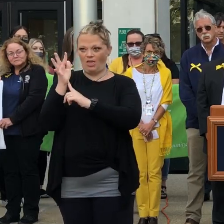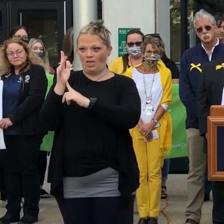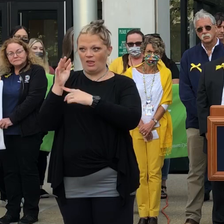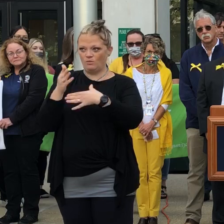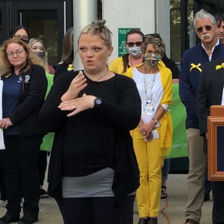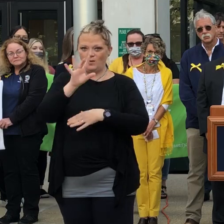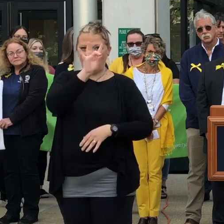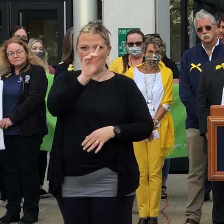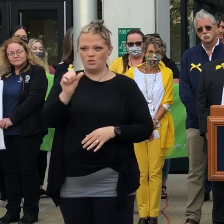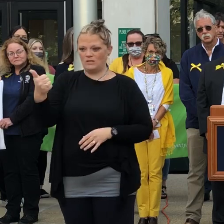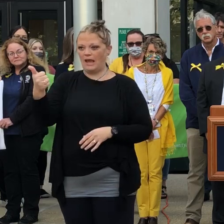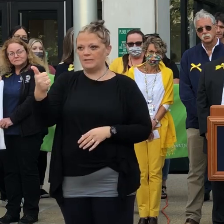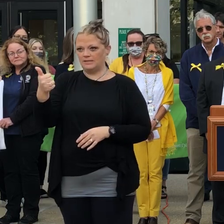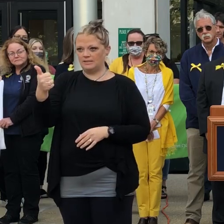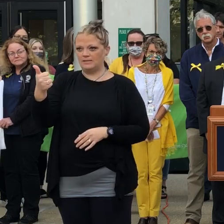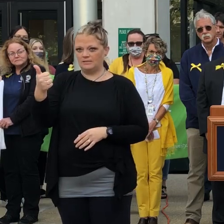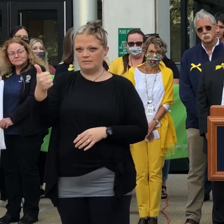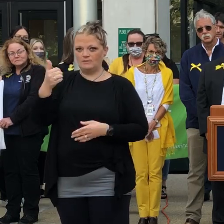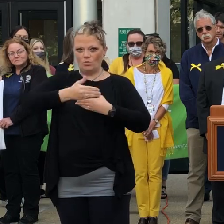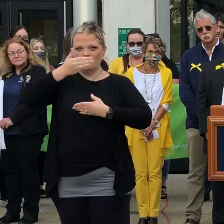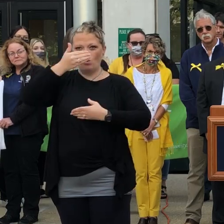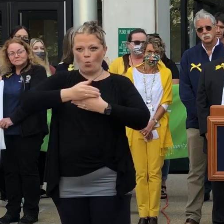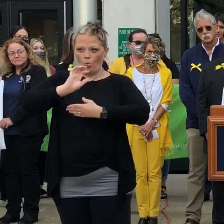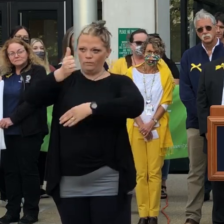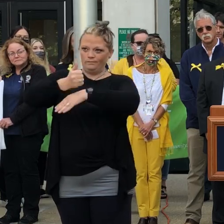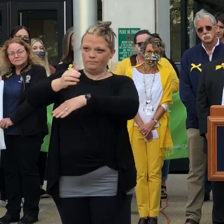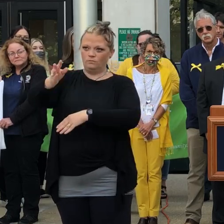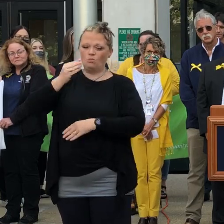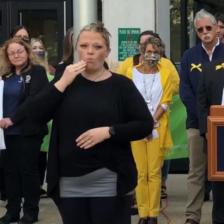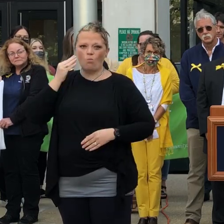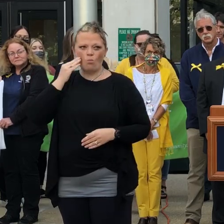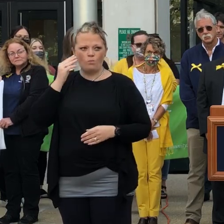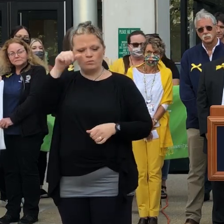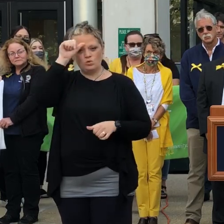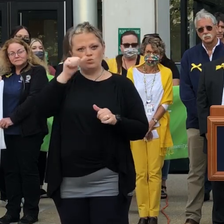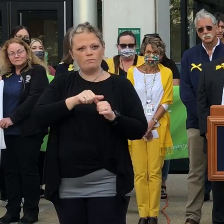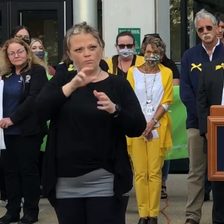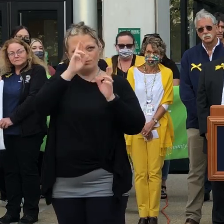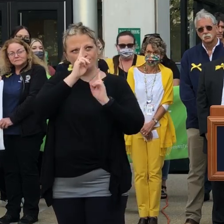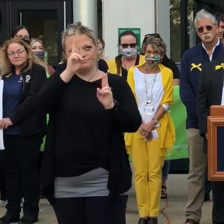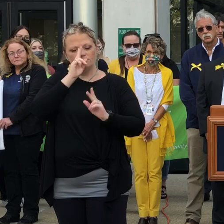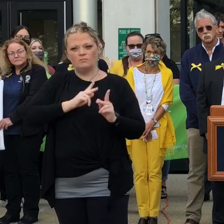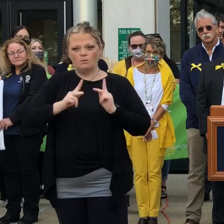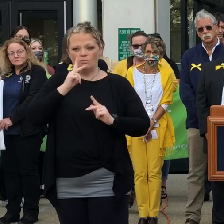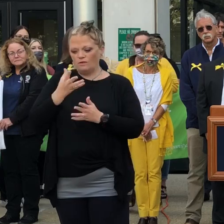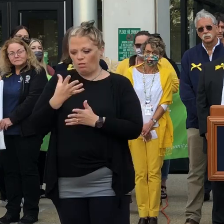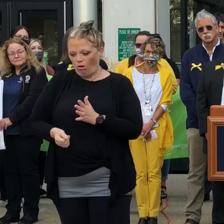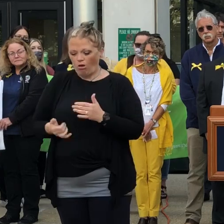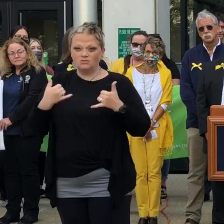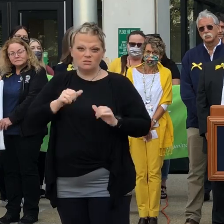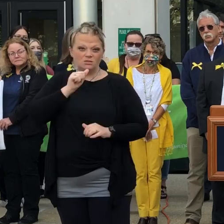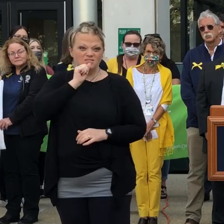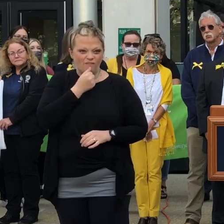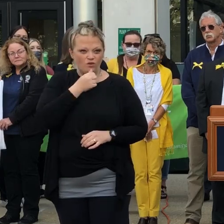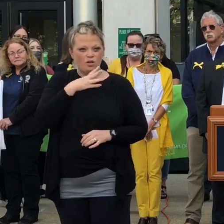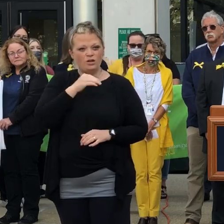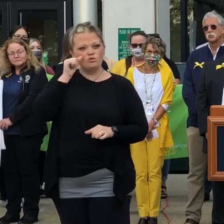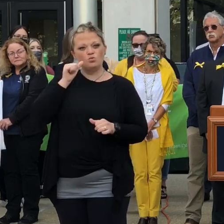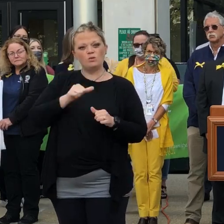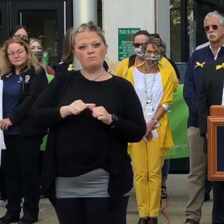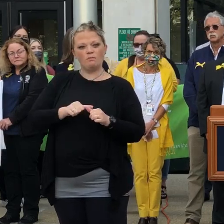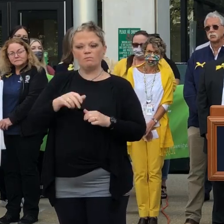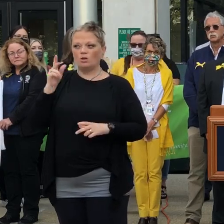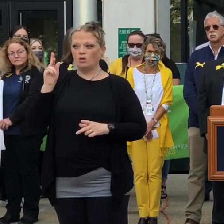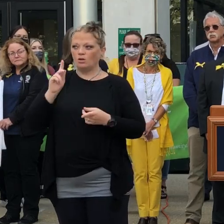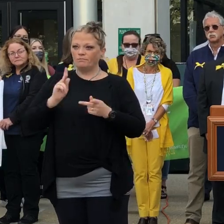and 10 p.m. to remember those we have lost, to remember those who are still suffering, and to remember the families